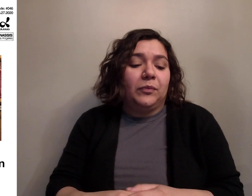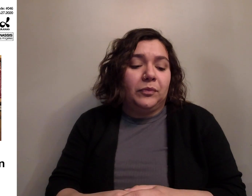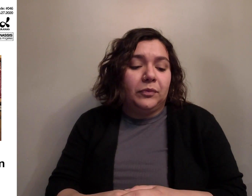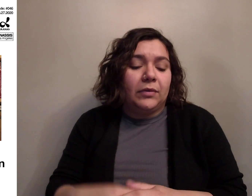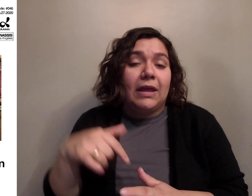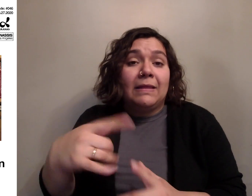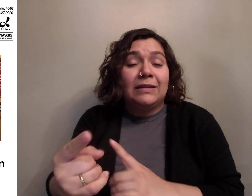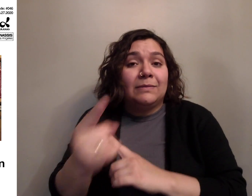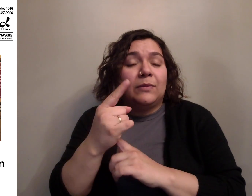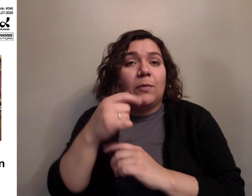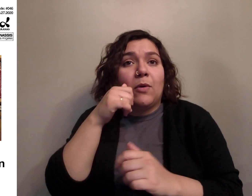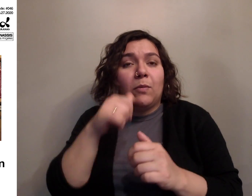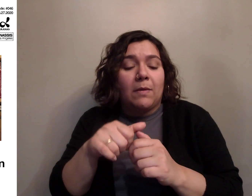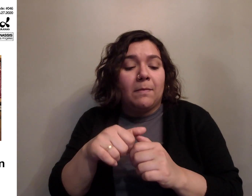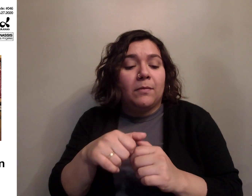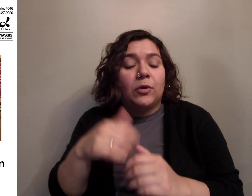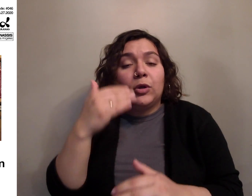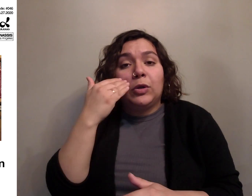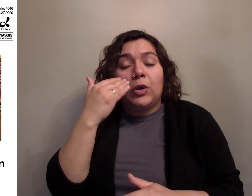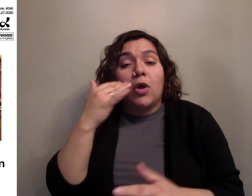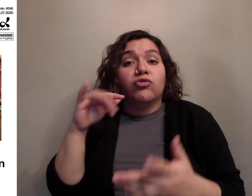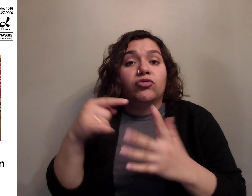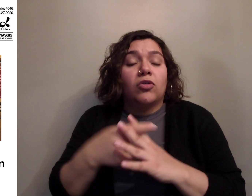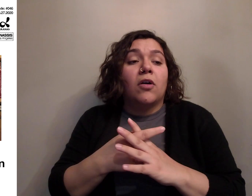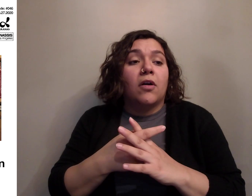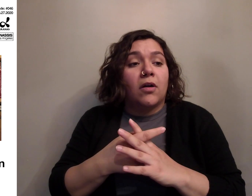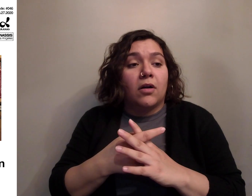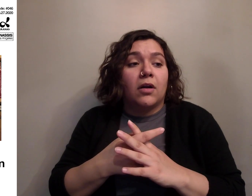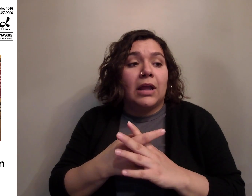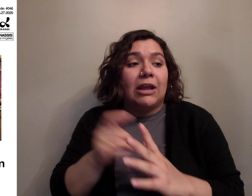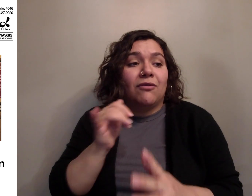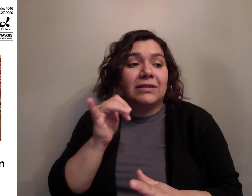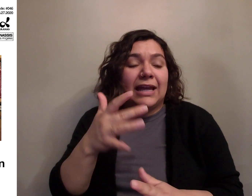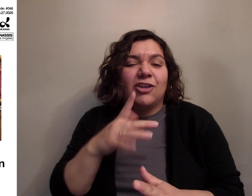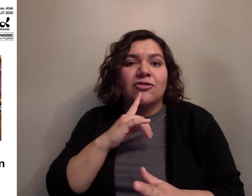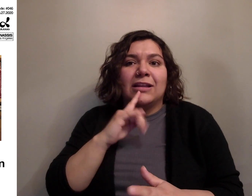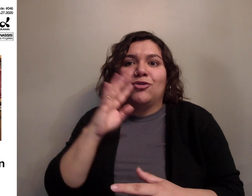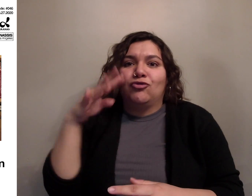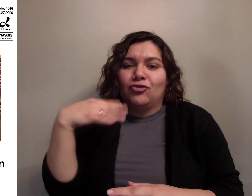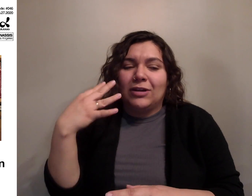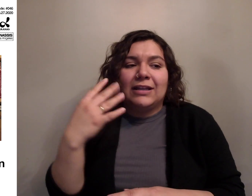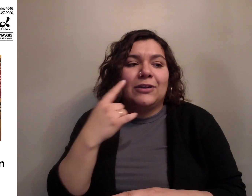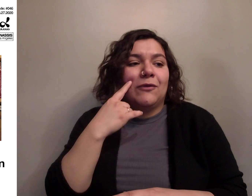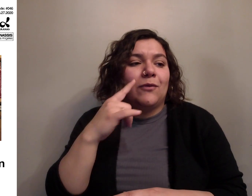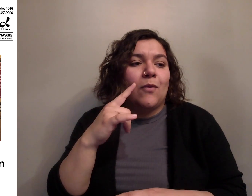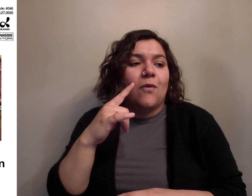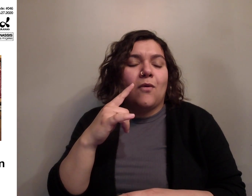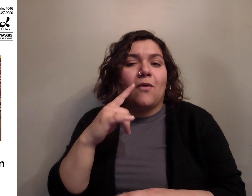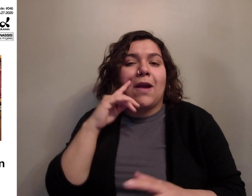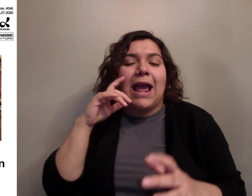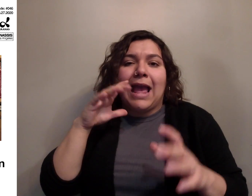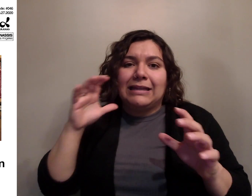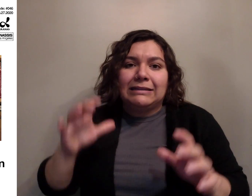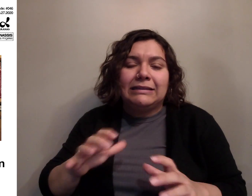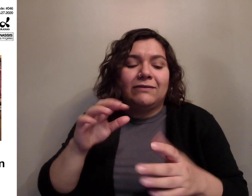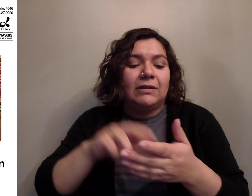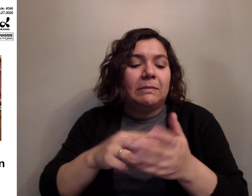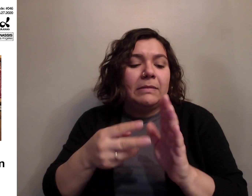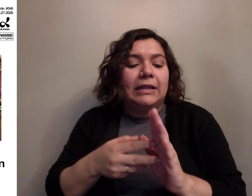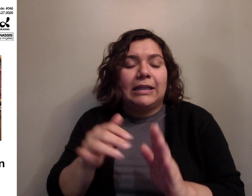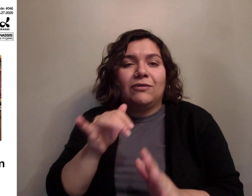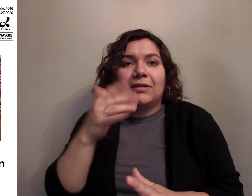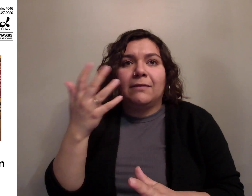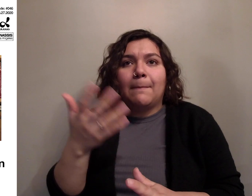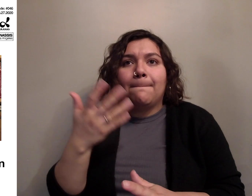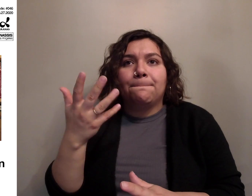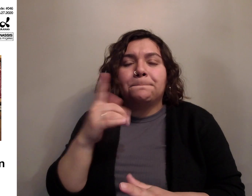I very distinctly remember this moment. Right from the start, it was a frenzy of